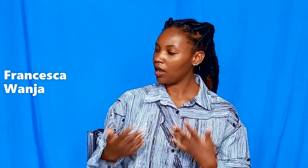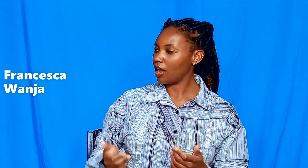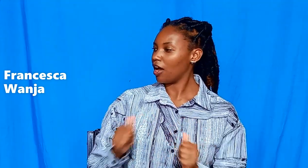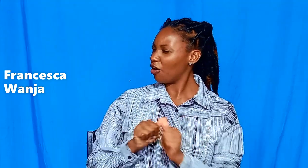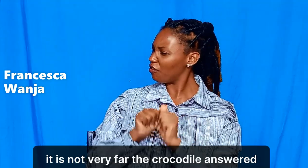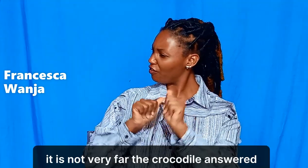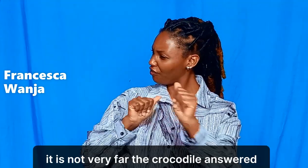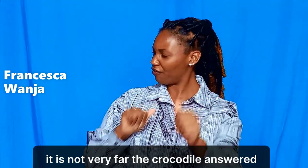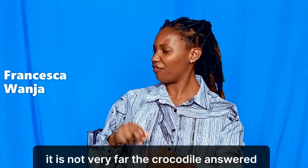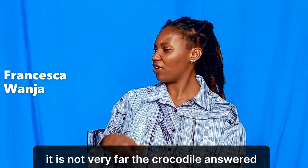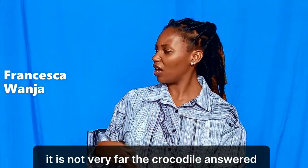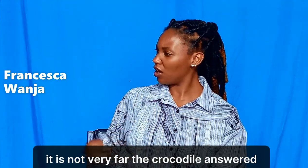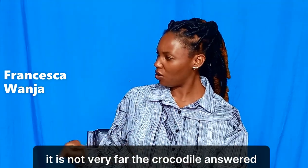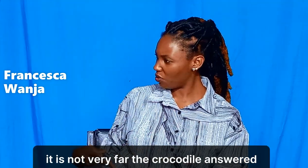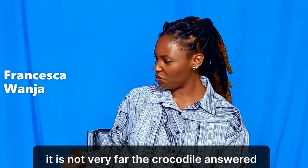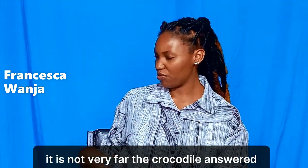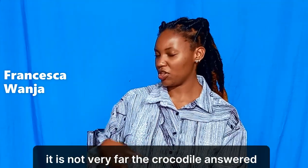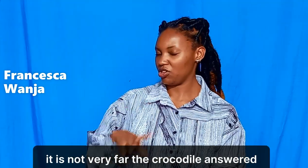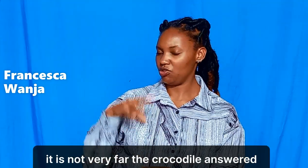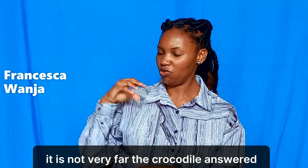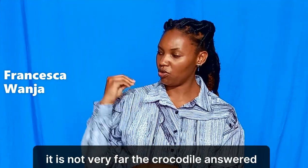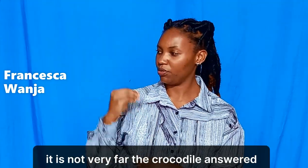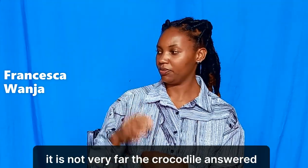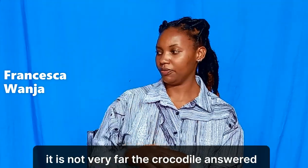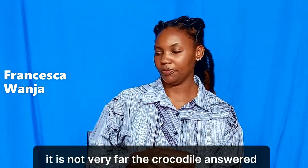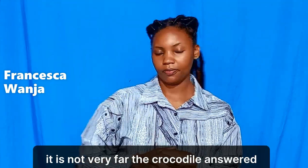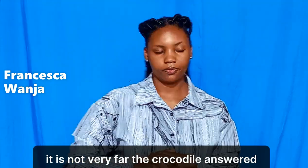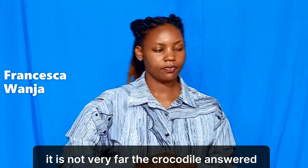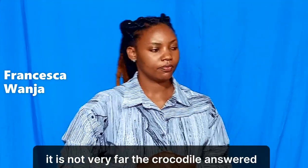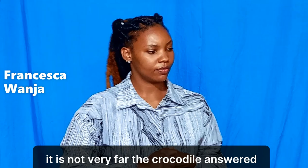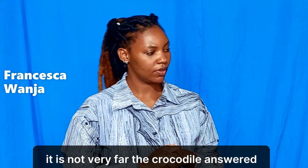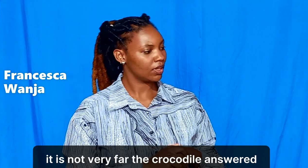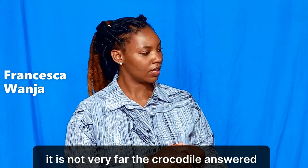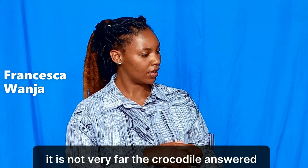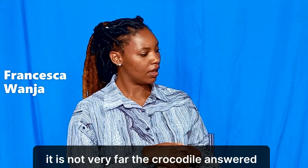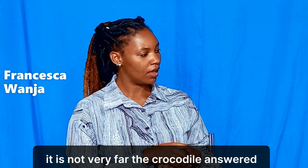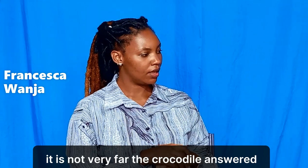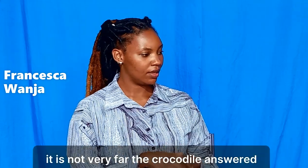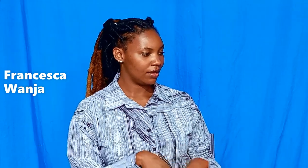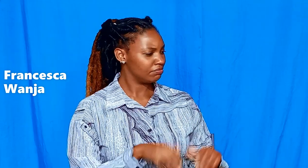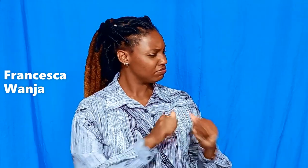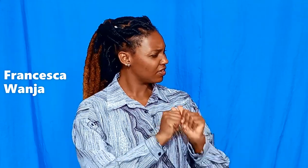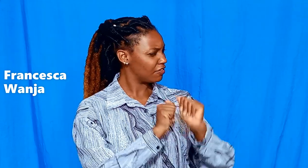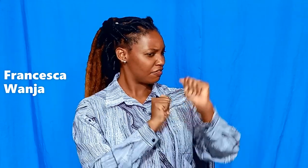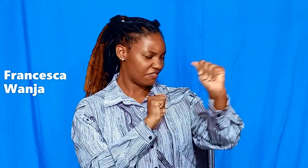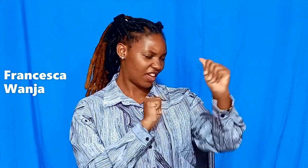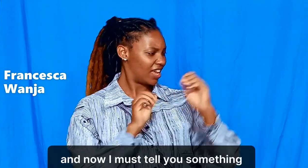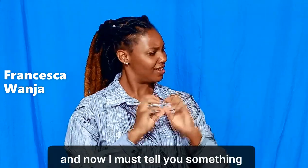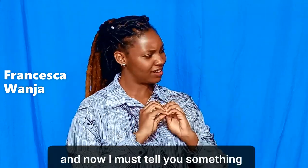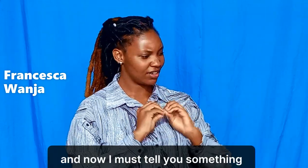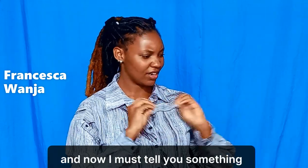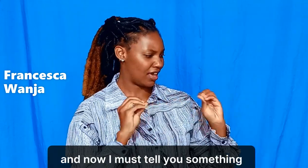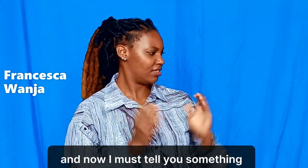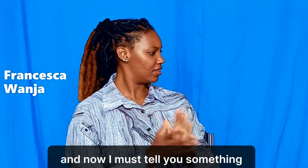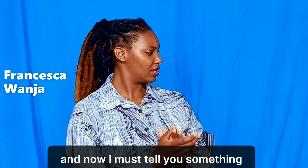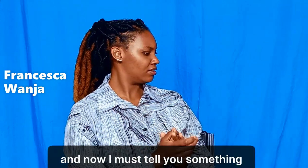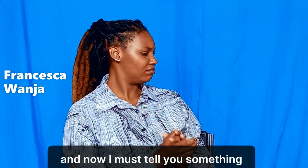It is not very far. The crocodile answered. And now, I must